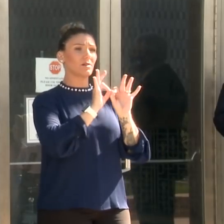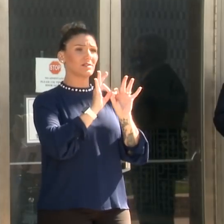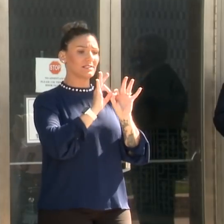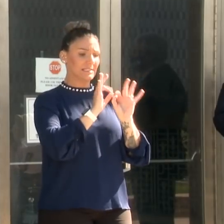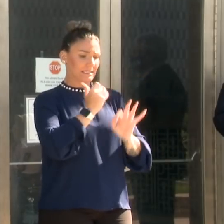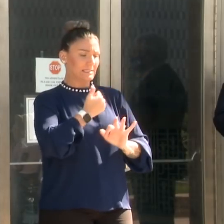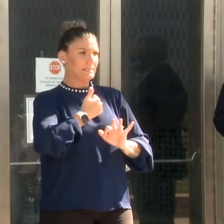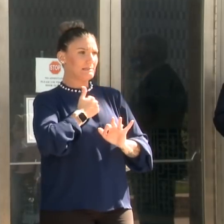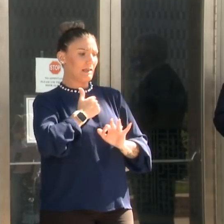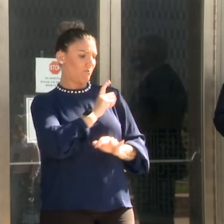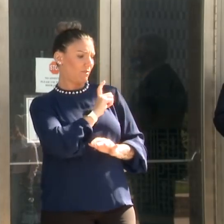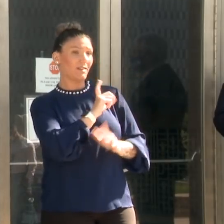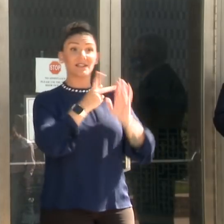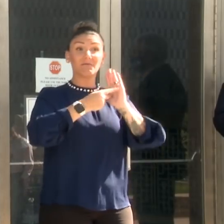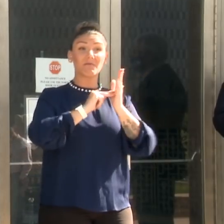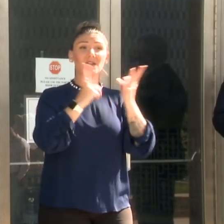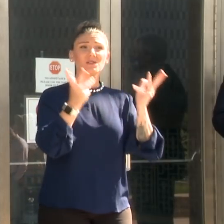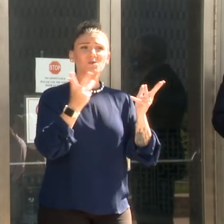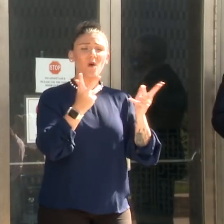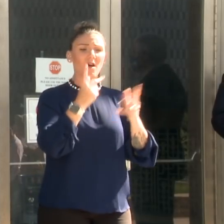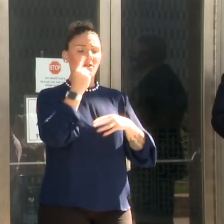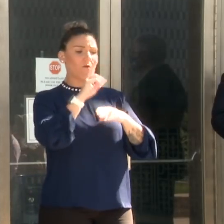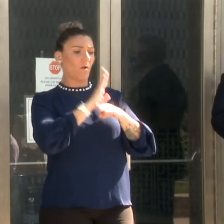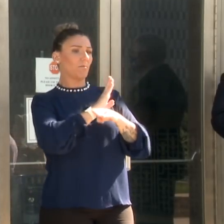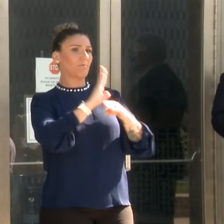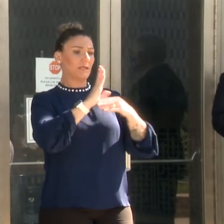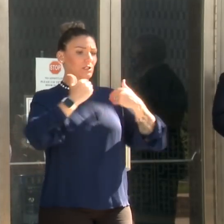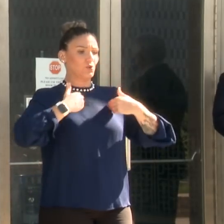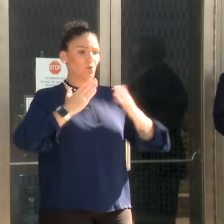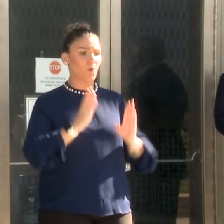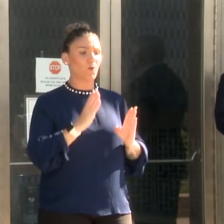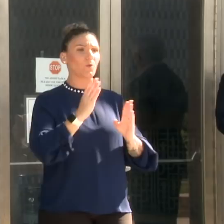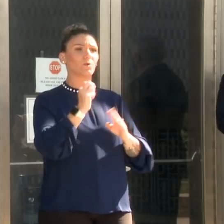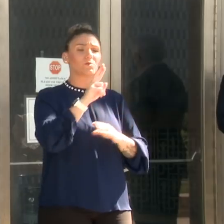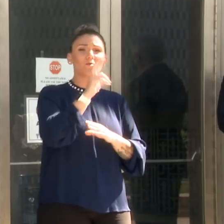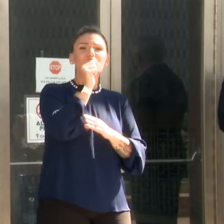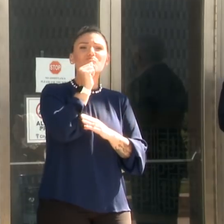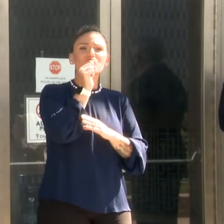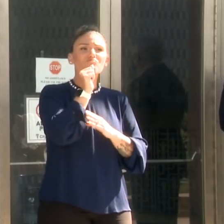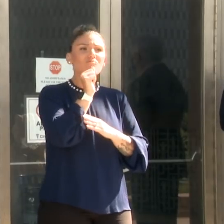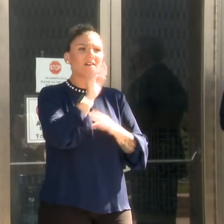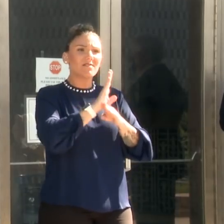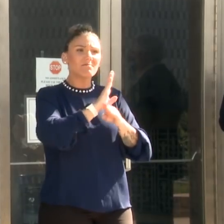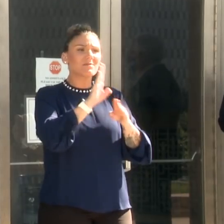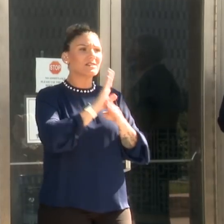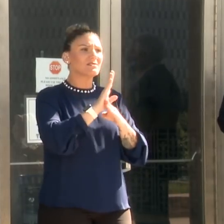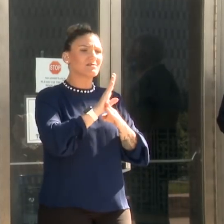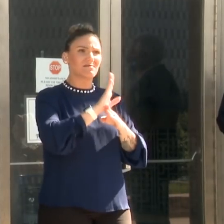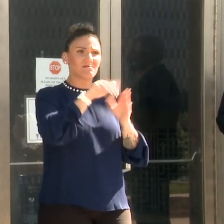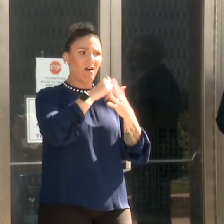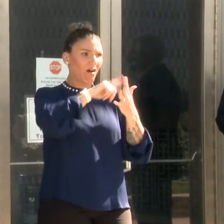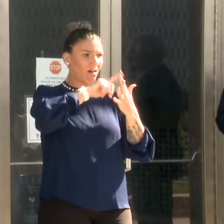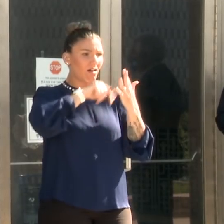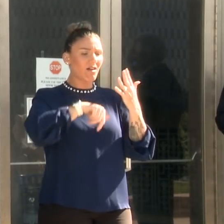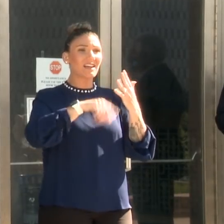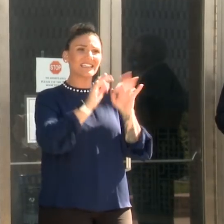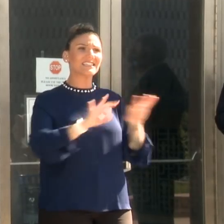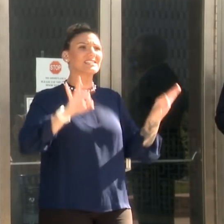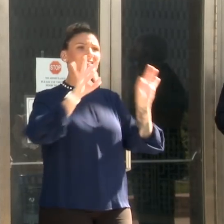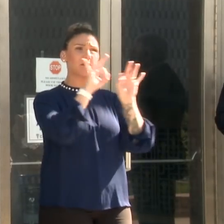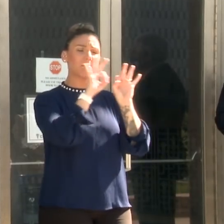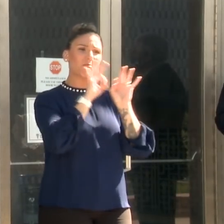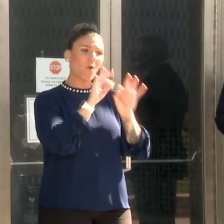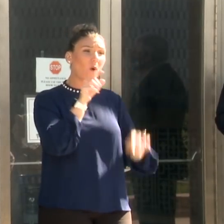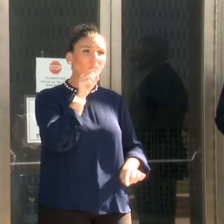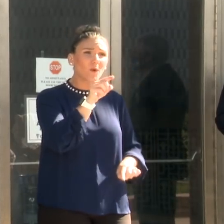self-police. What that means is for our business owners, for our private party goers, for so many others, it's important for you to make